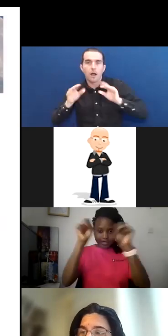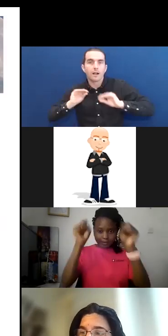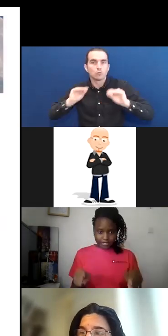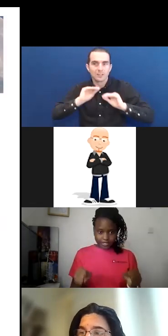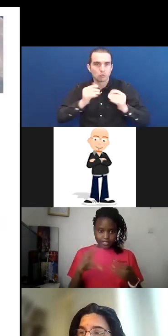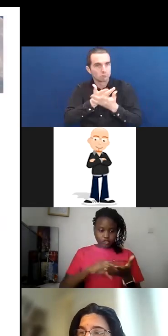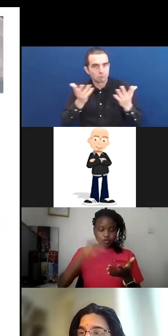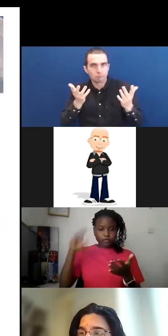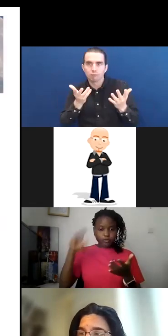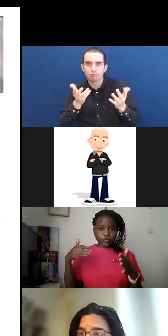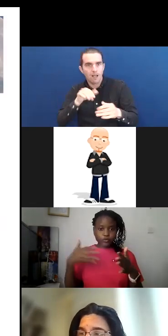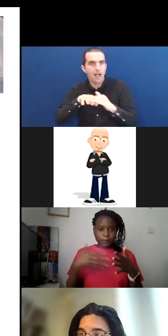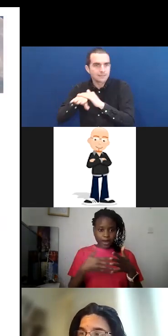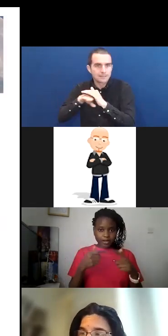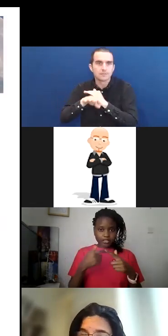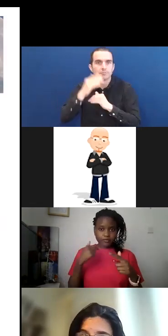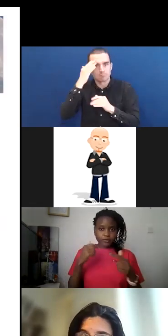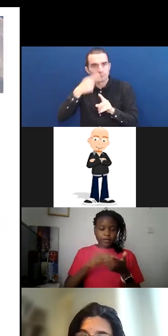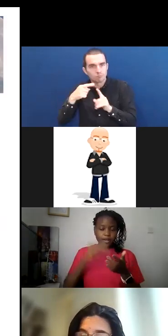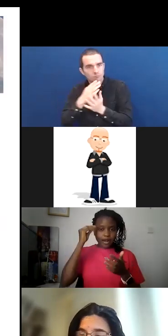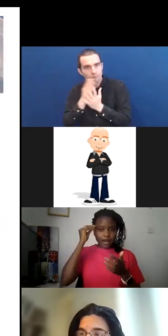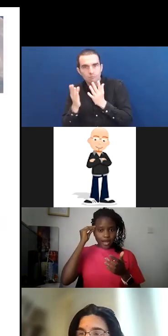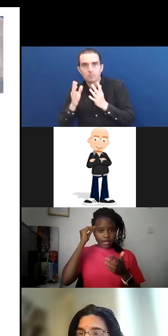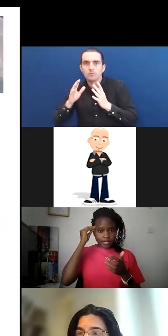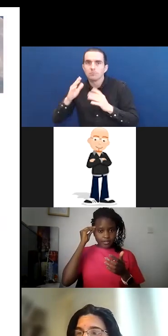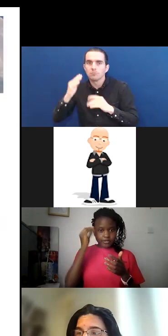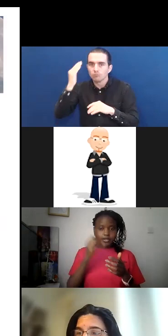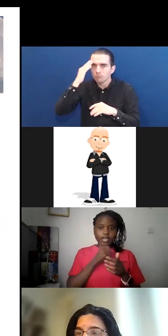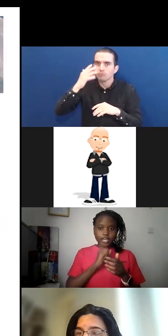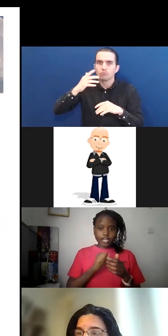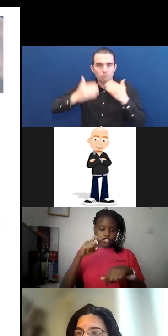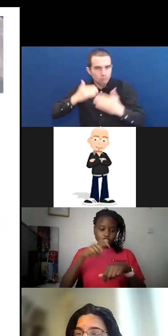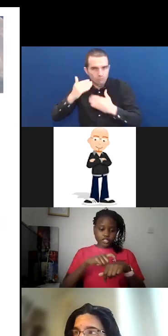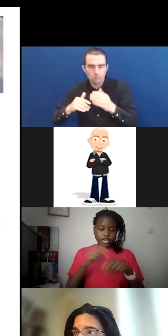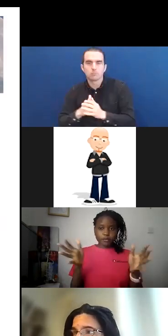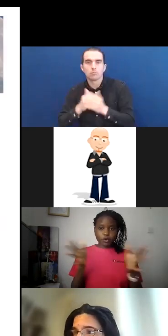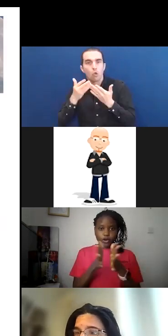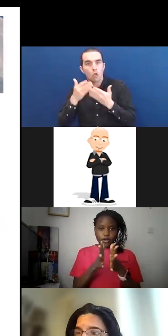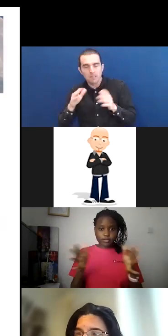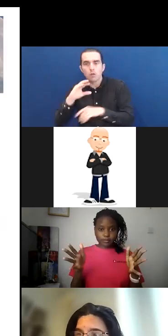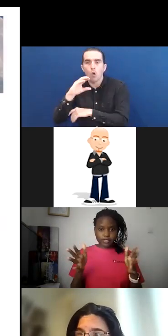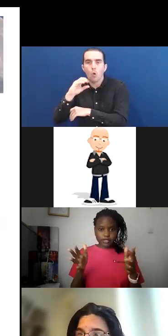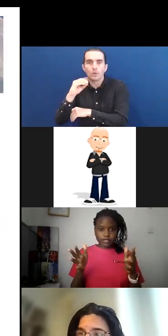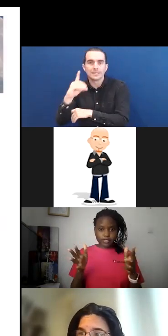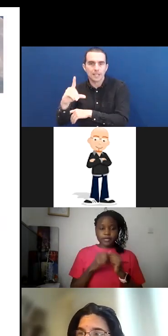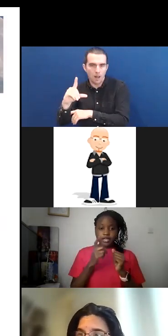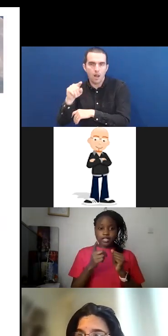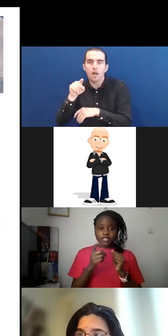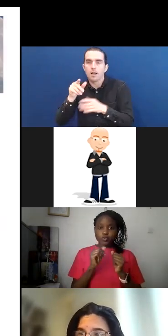they be concerned with age, time, place, or space. This was actually a